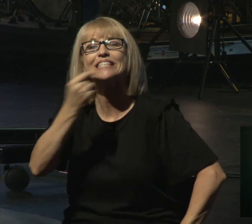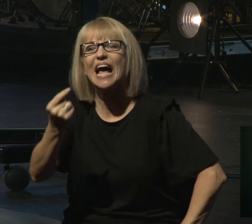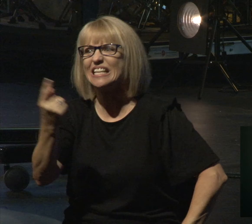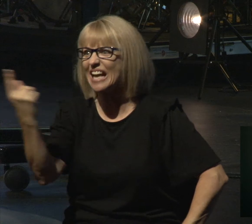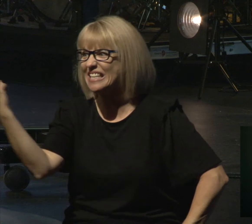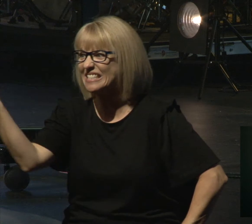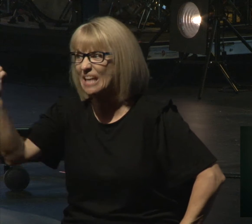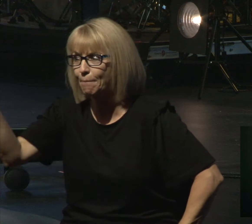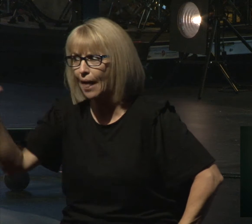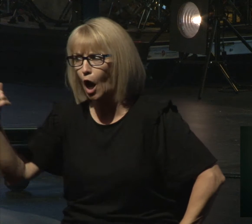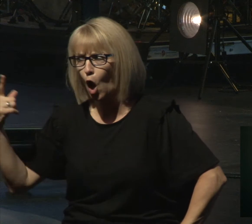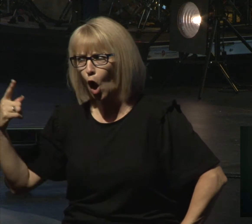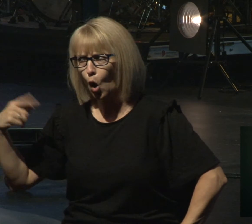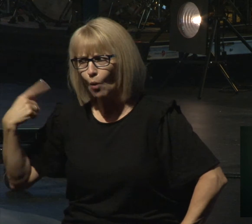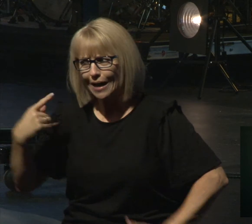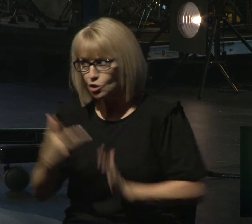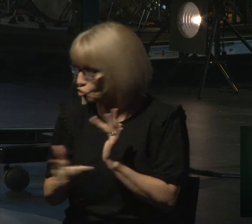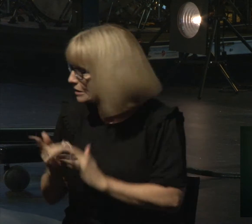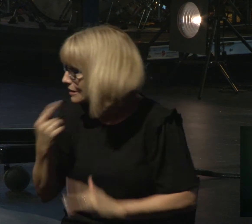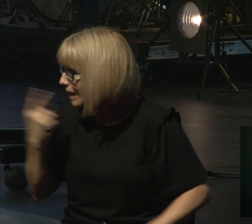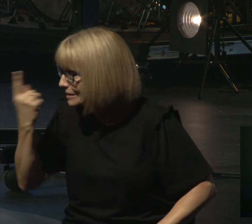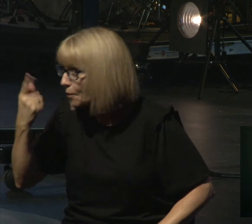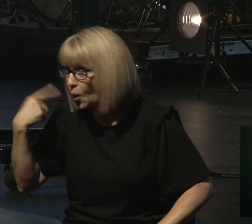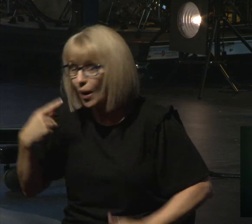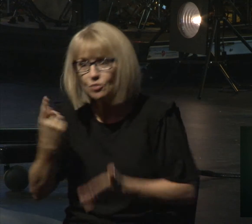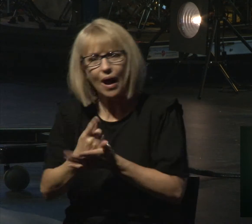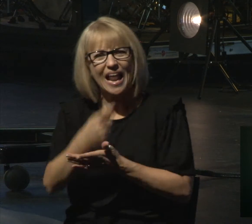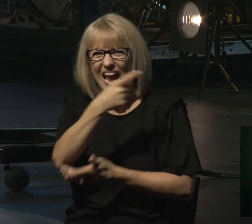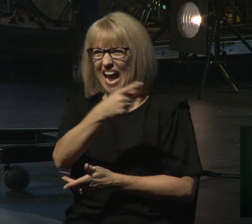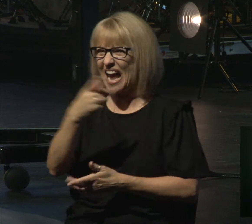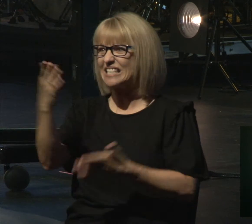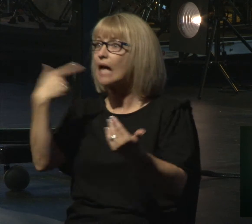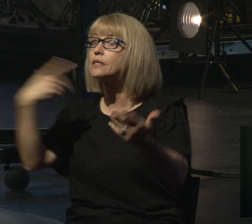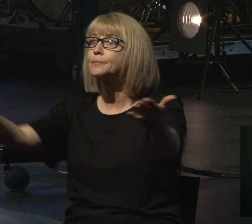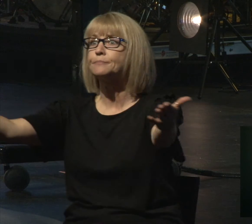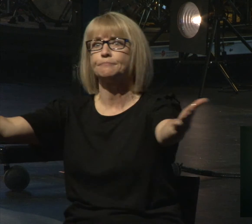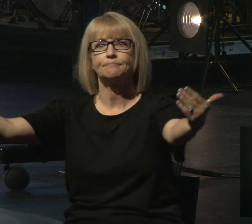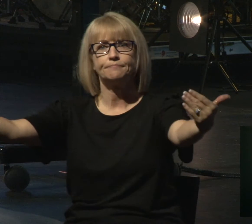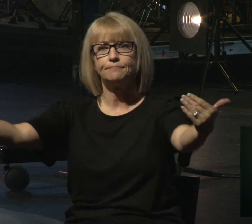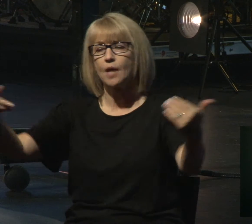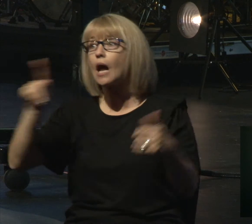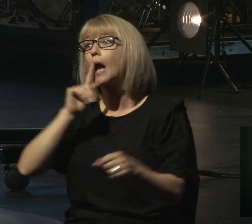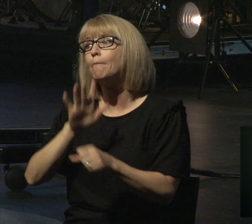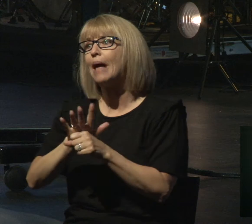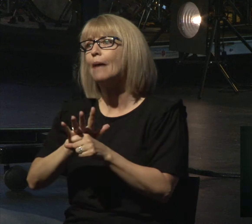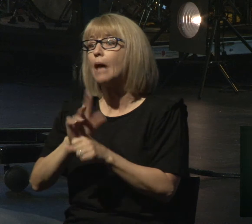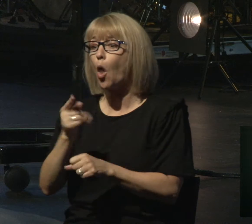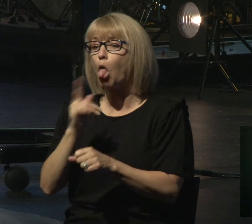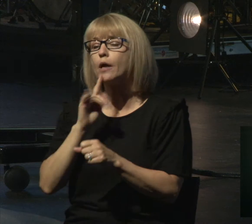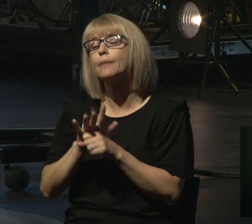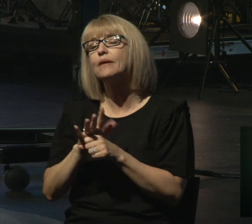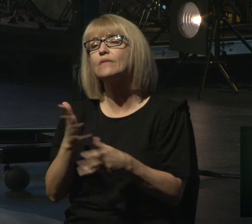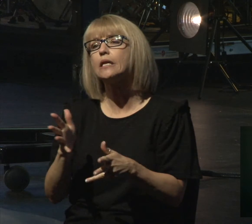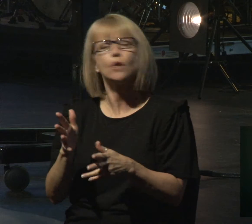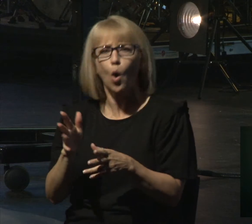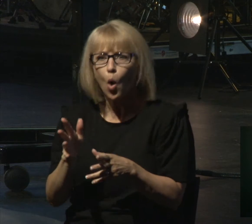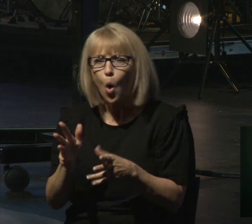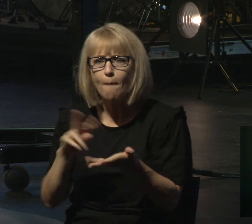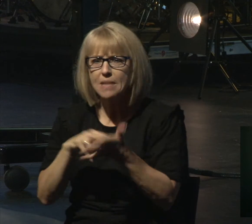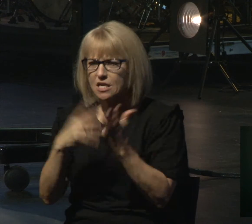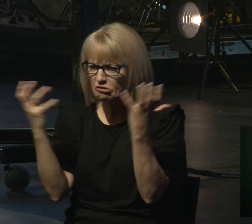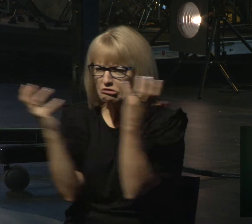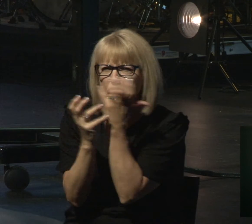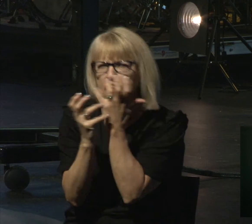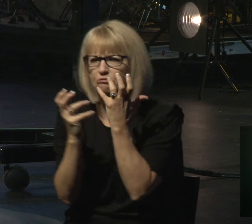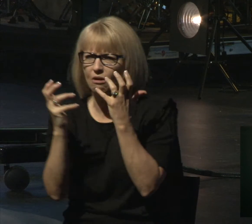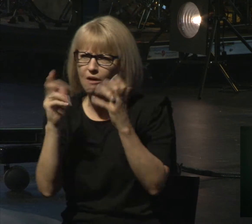to a crazy commitment. He doesn't just call them to a commitment, he calls them to a crazy commitment. And this is what it says, starting with verse